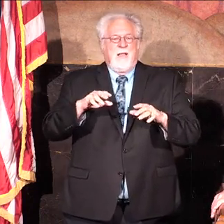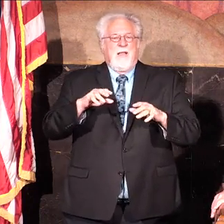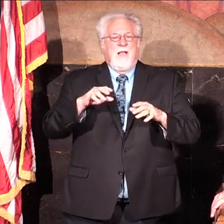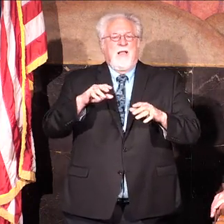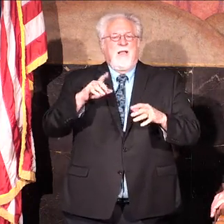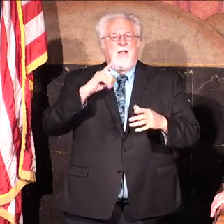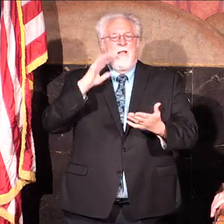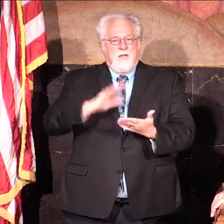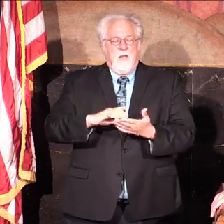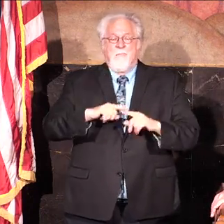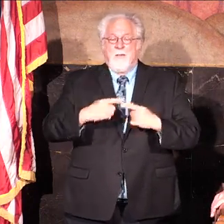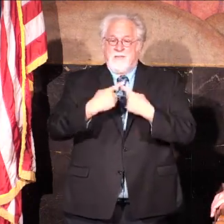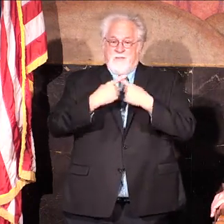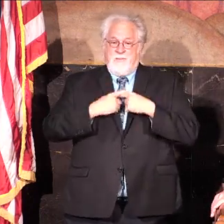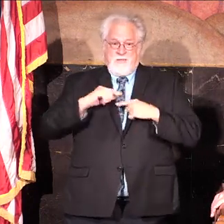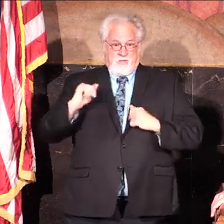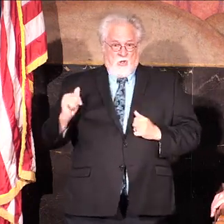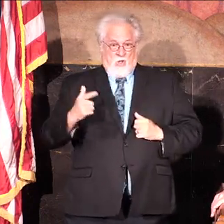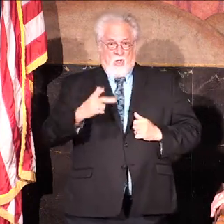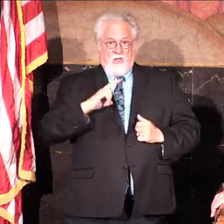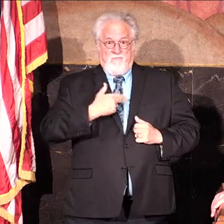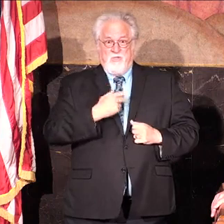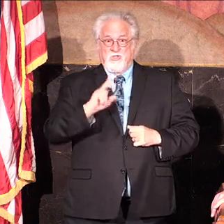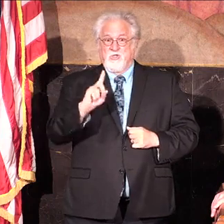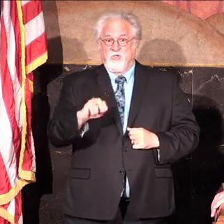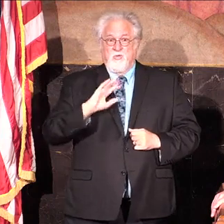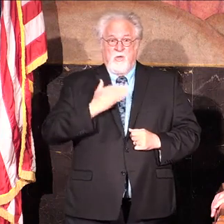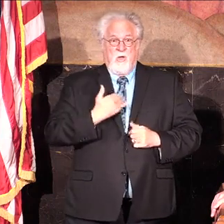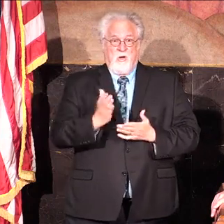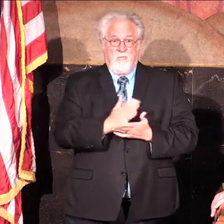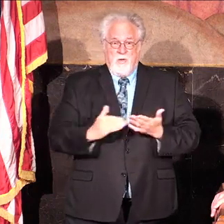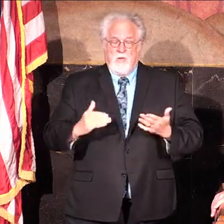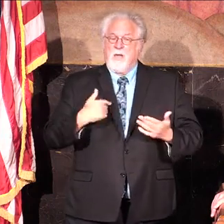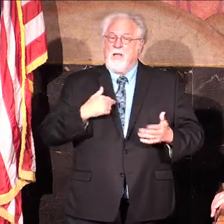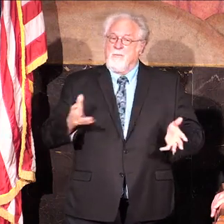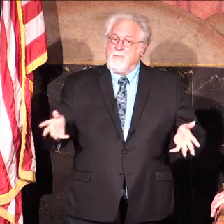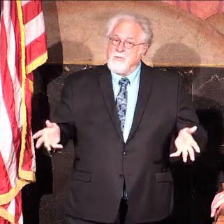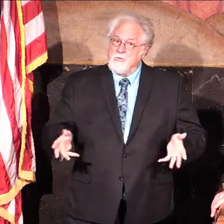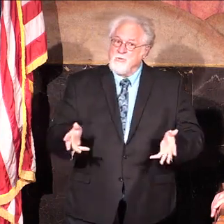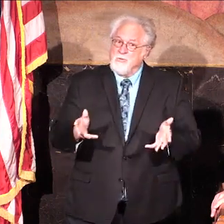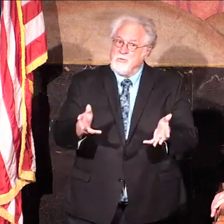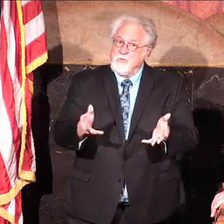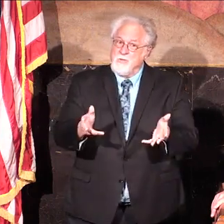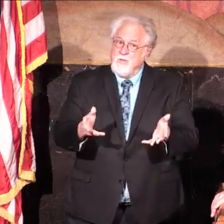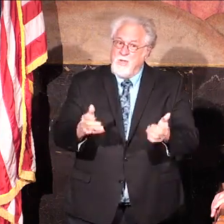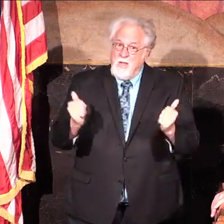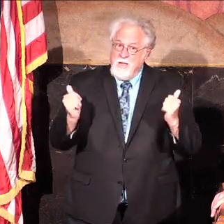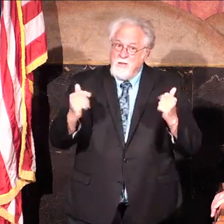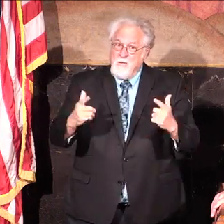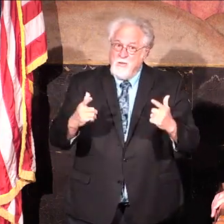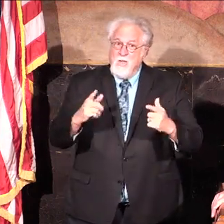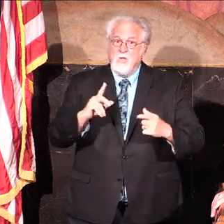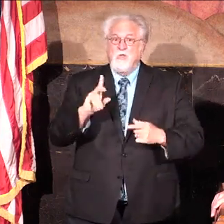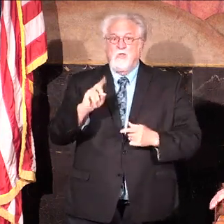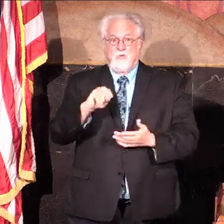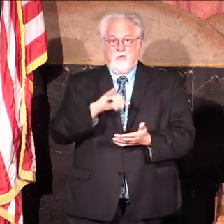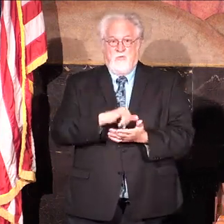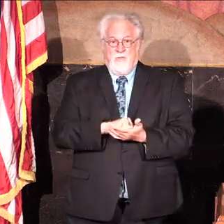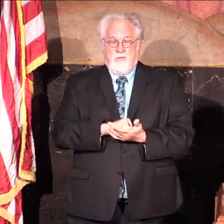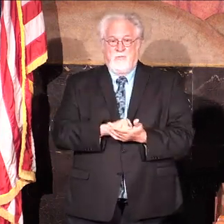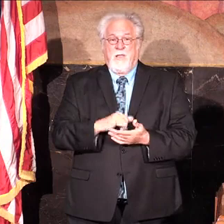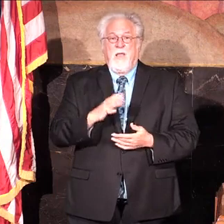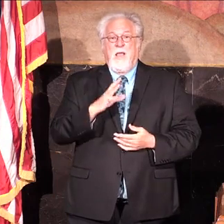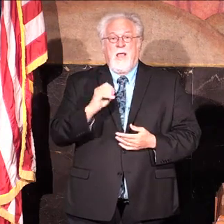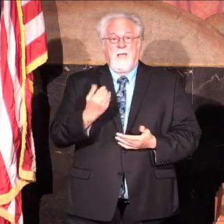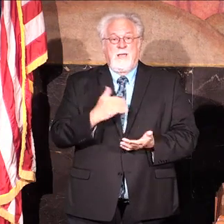upon every single one of us doing our part. And I'm encouraging you, every one of you, to do that.